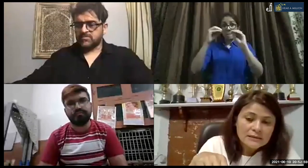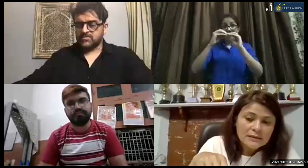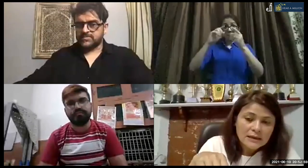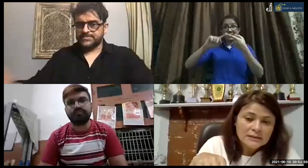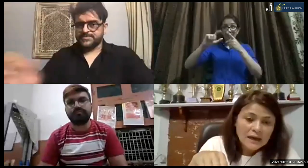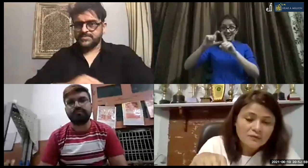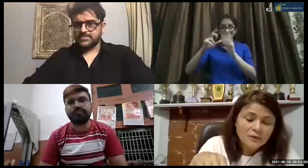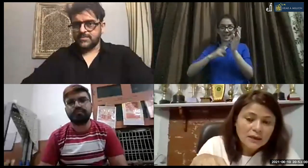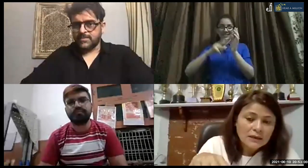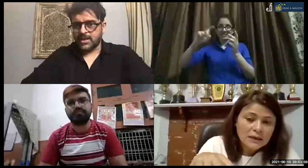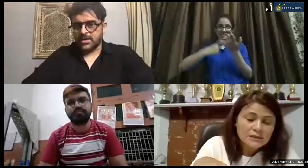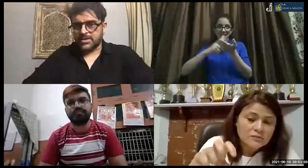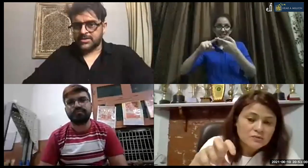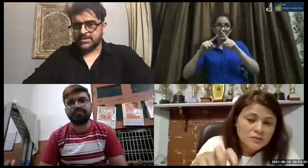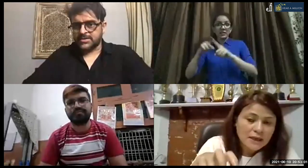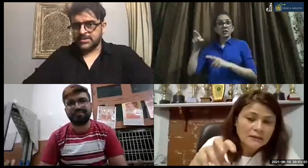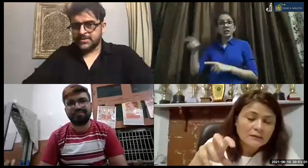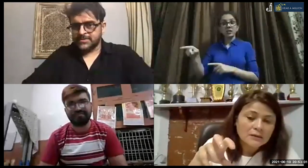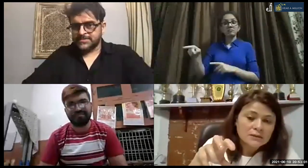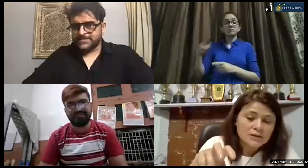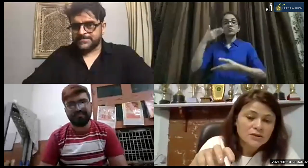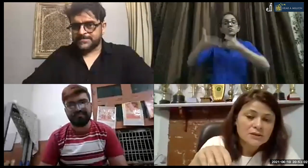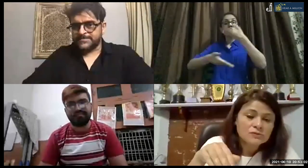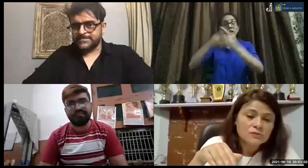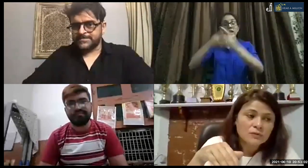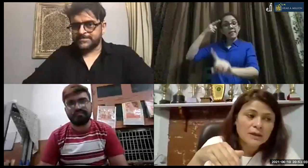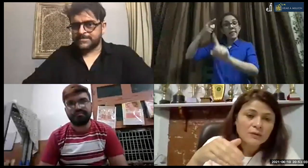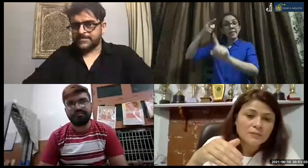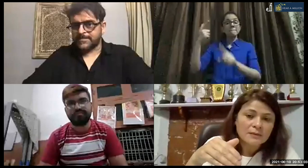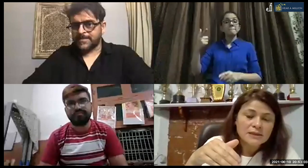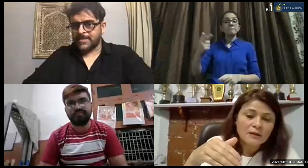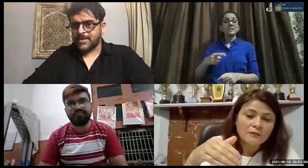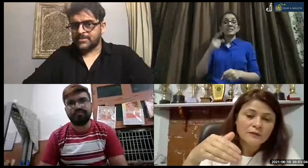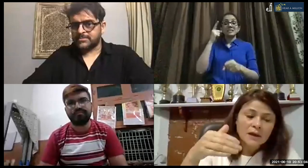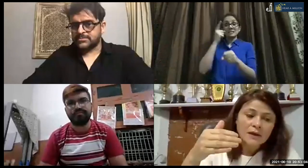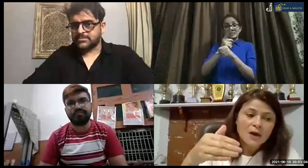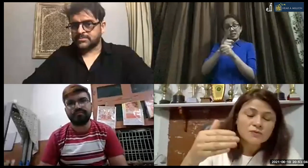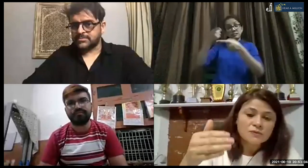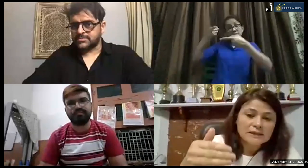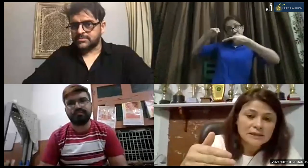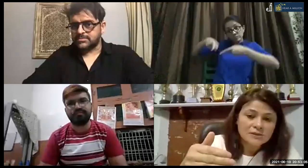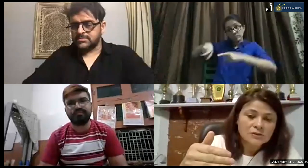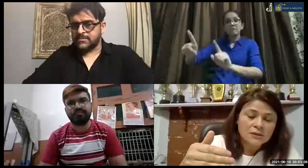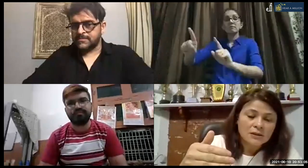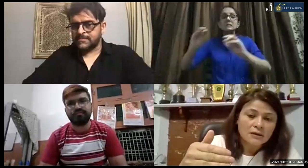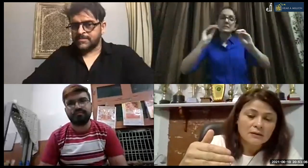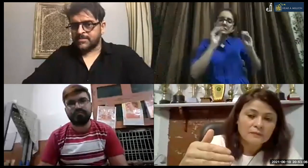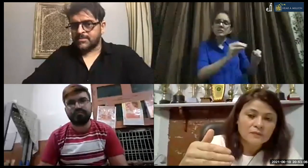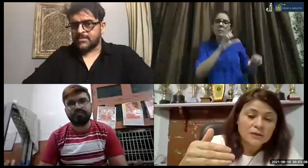that NCERT advocate is to train teachers to equip themselves in how to